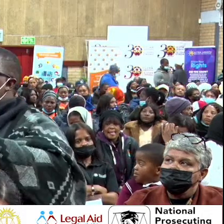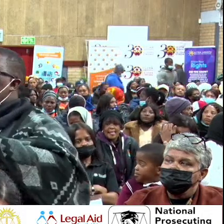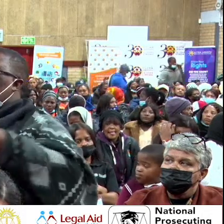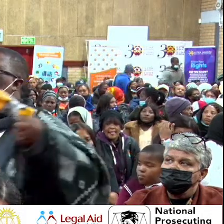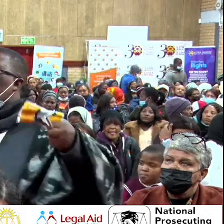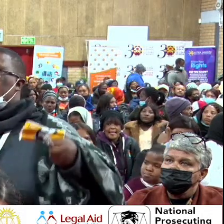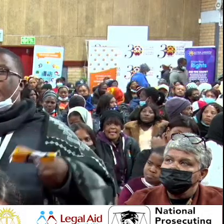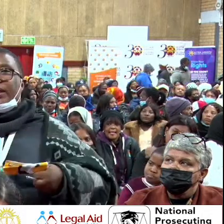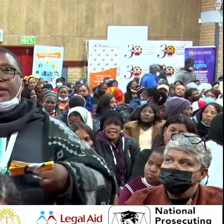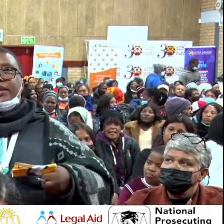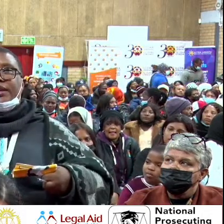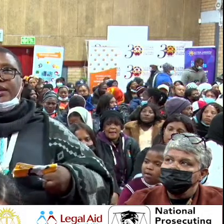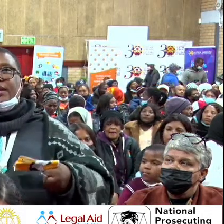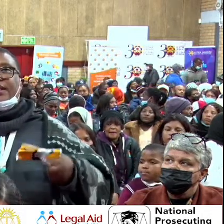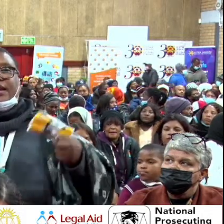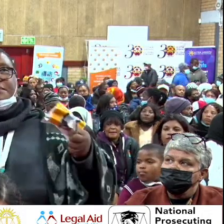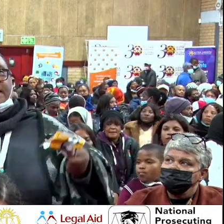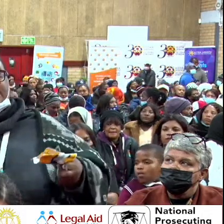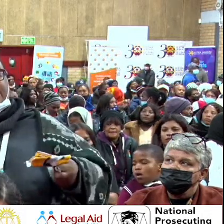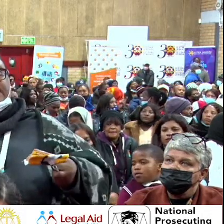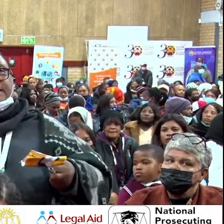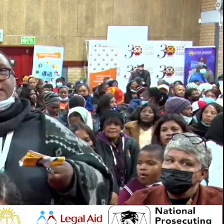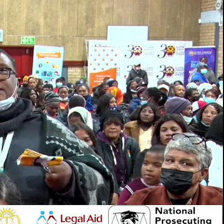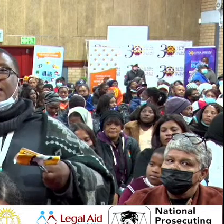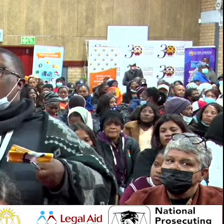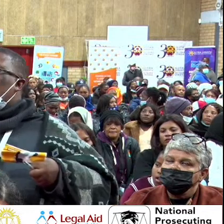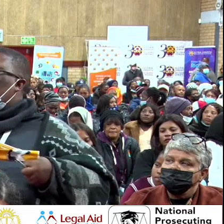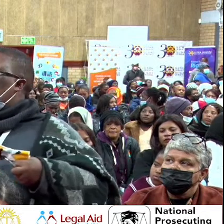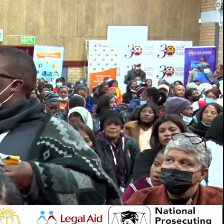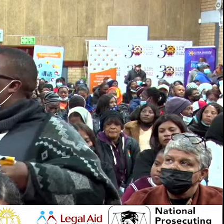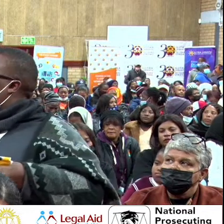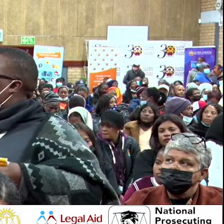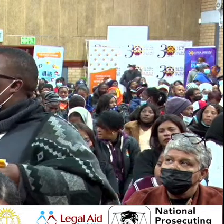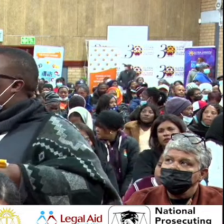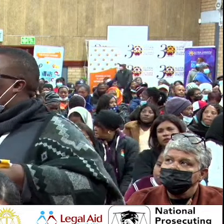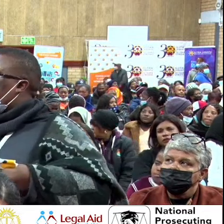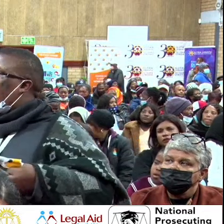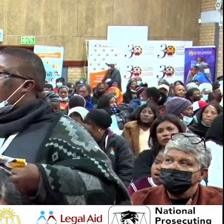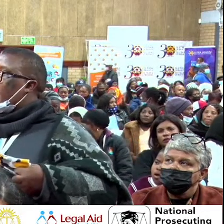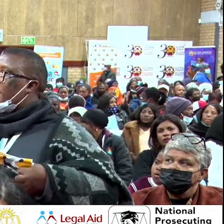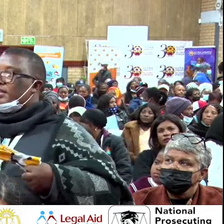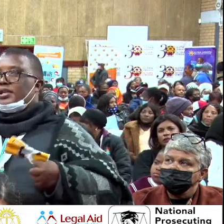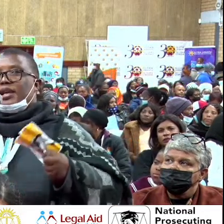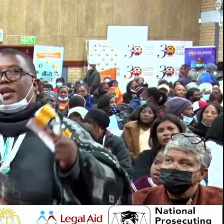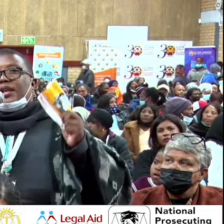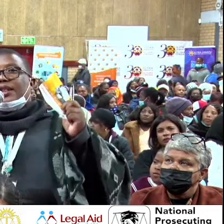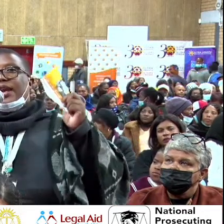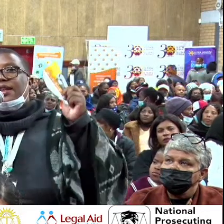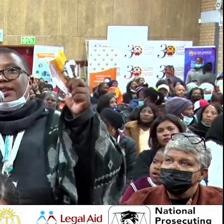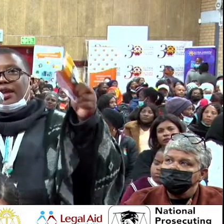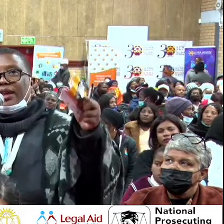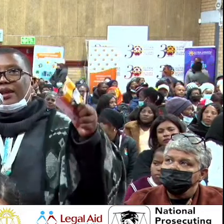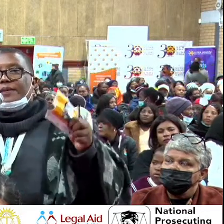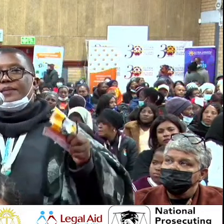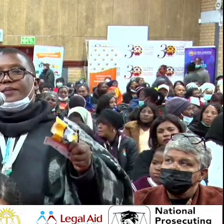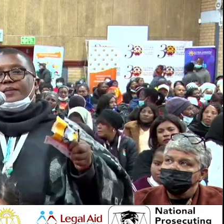traced who were not paying their maintenance, and this hall was packed like this.